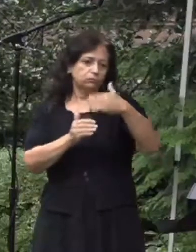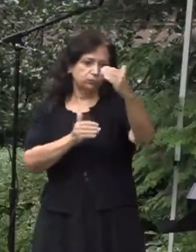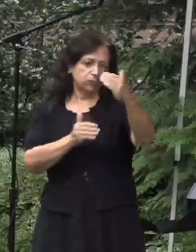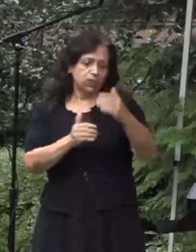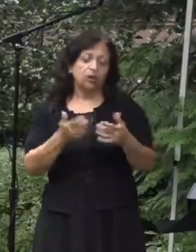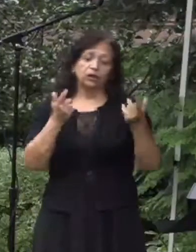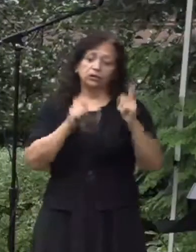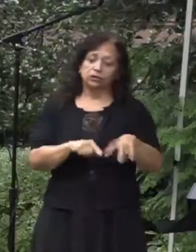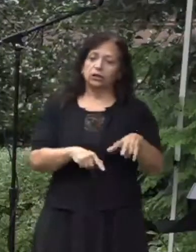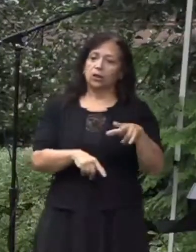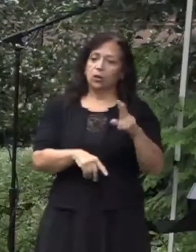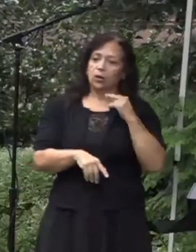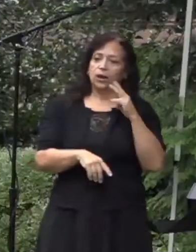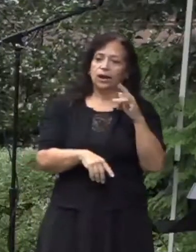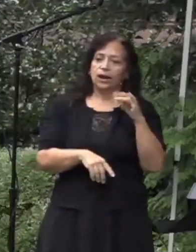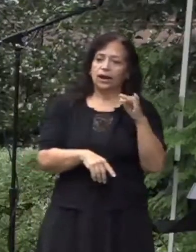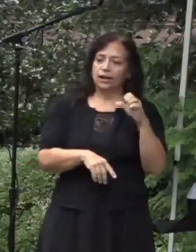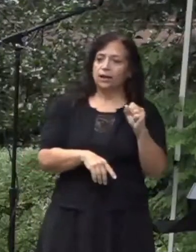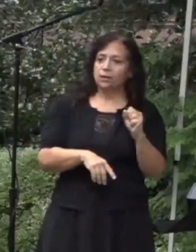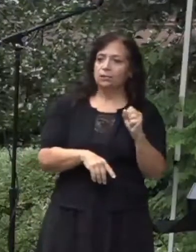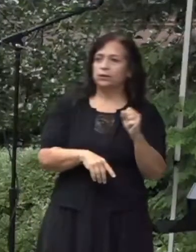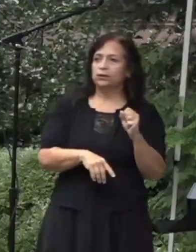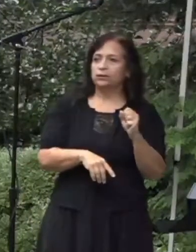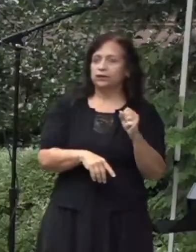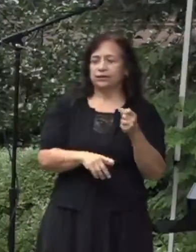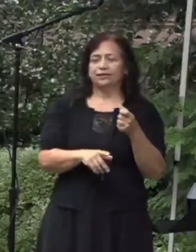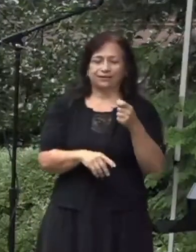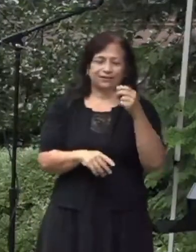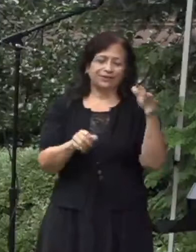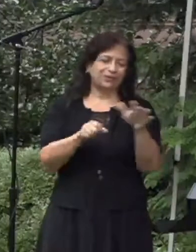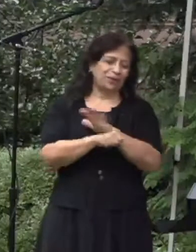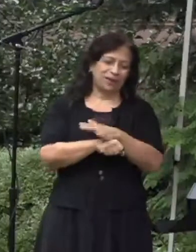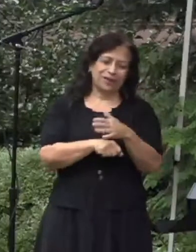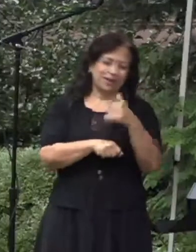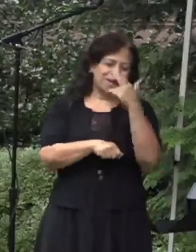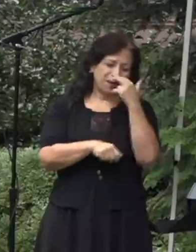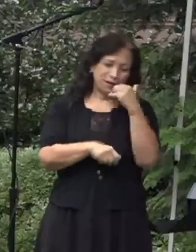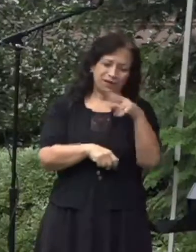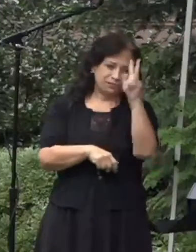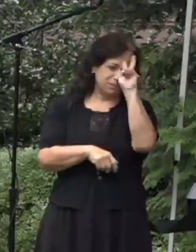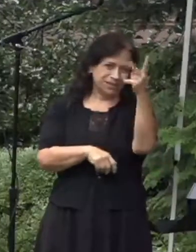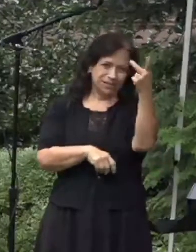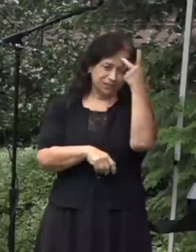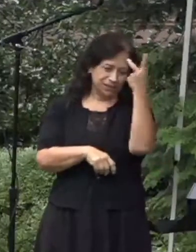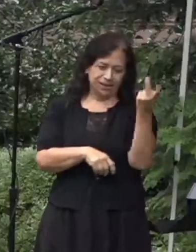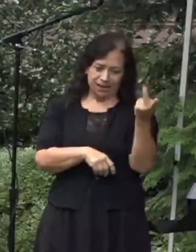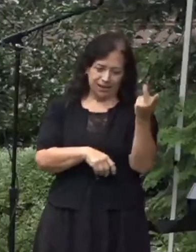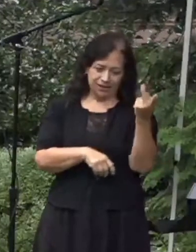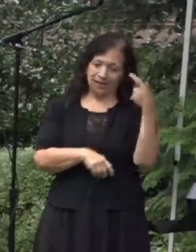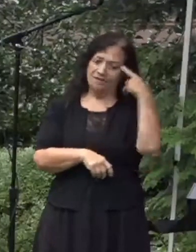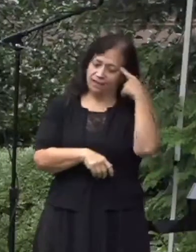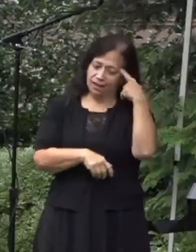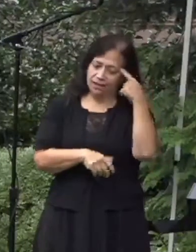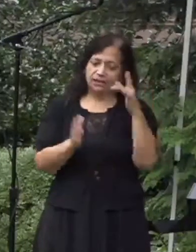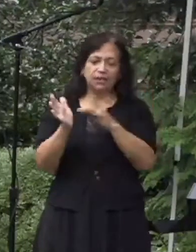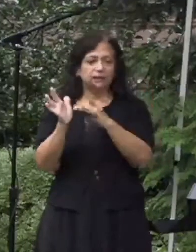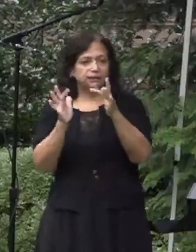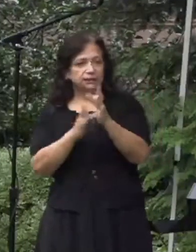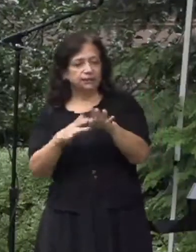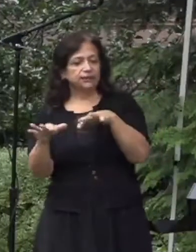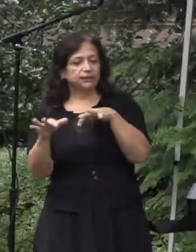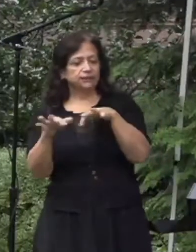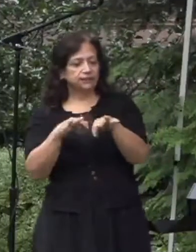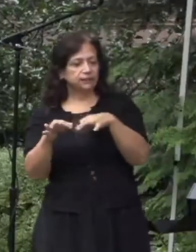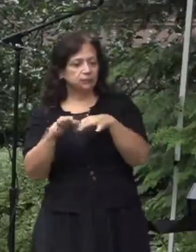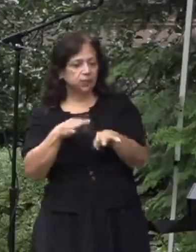Nicodemus totally and sort of comically misunderstands the reference and thinks that Jesus is telling